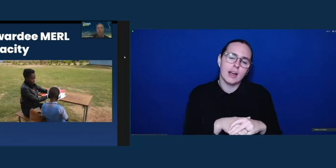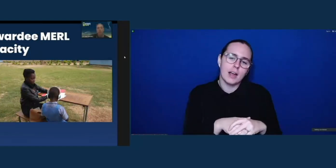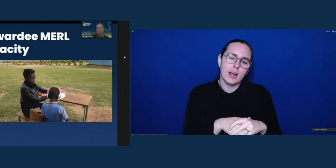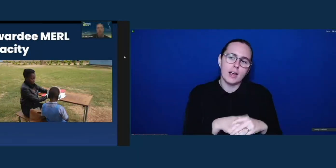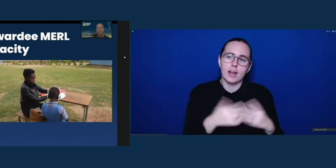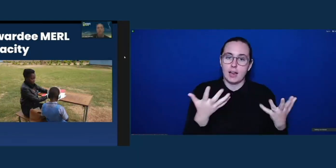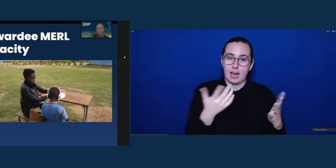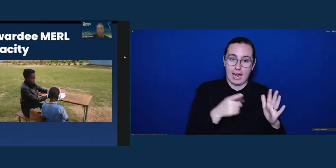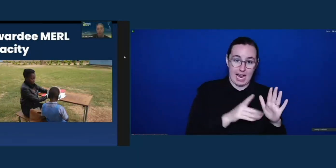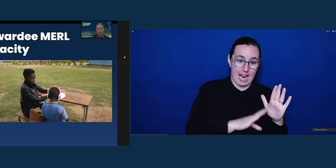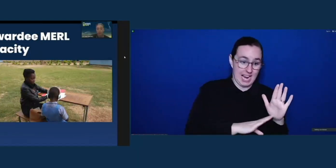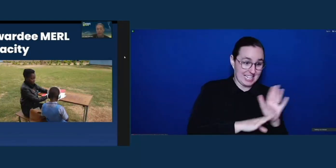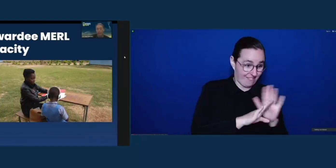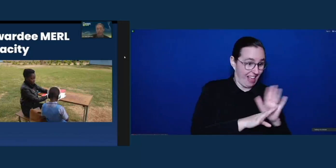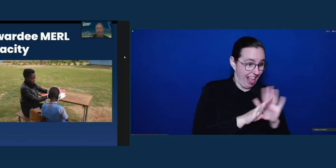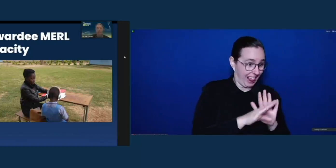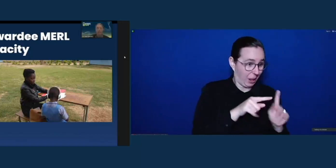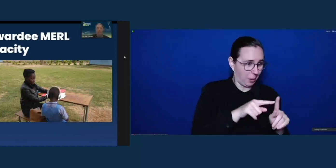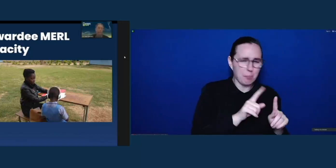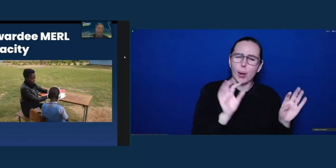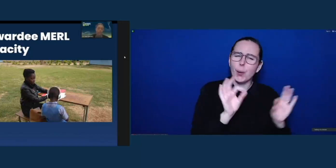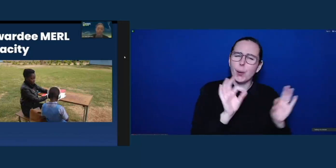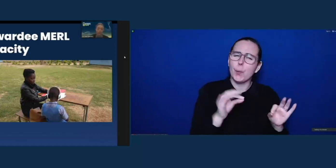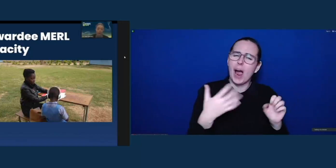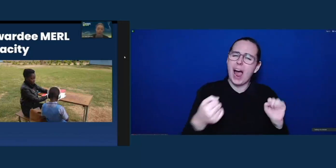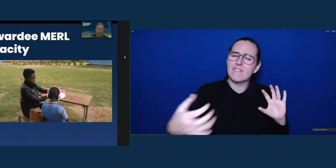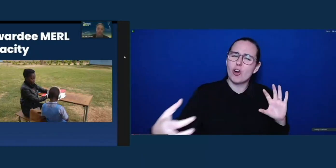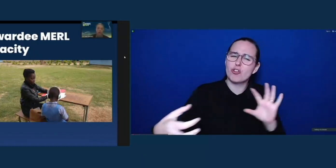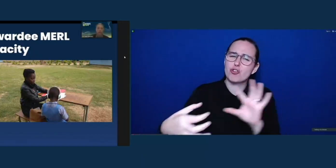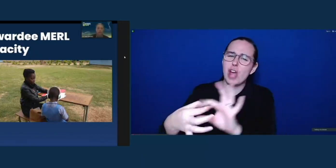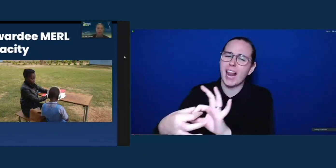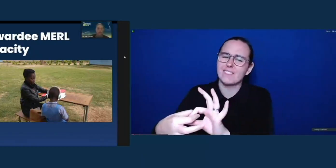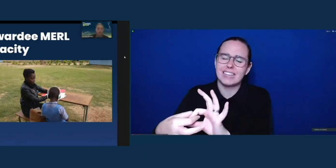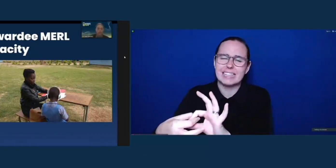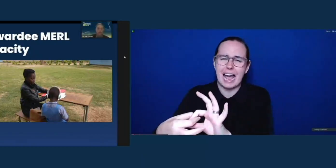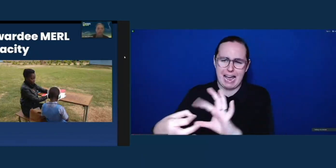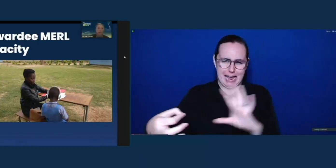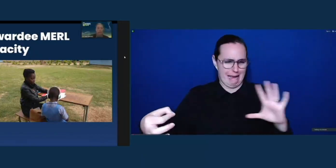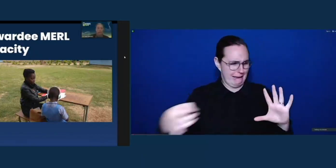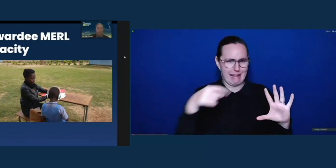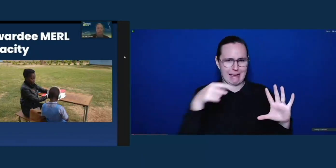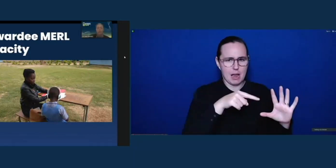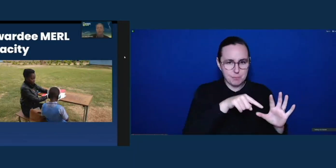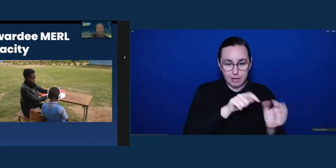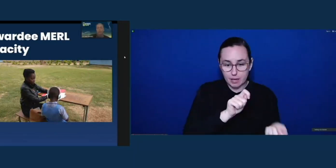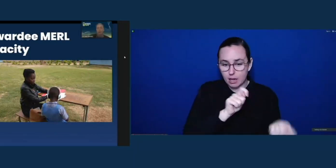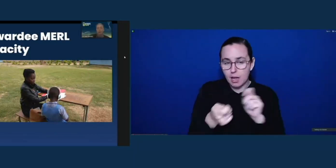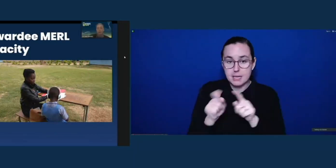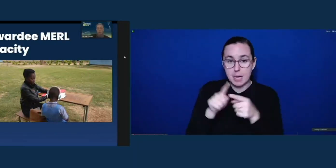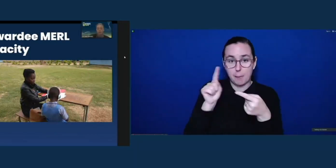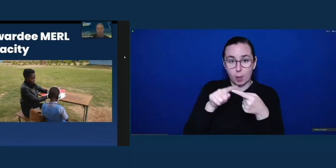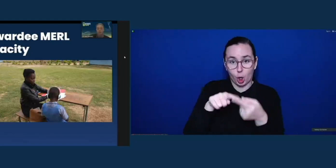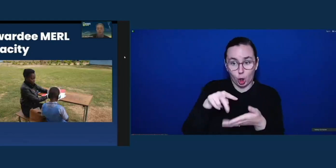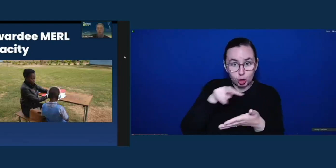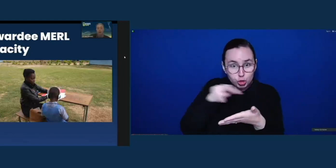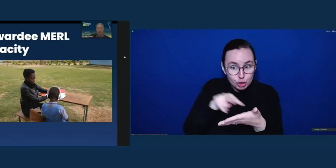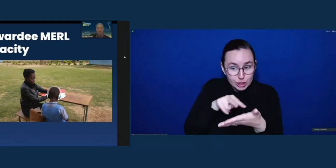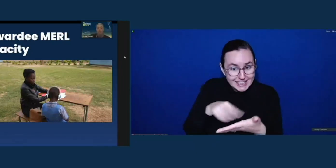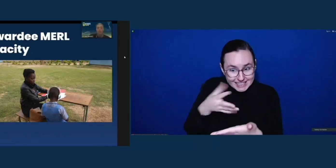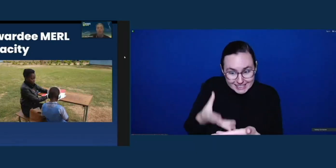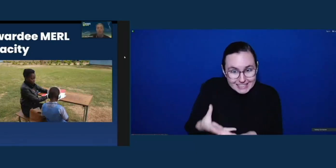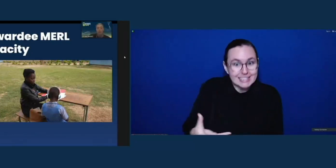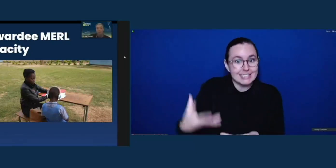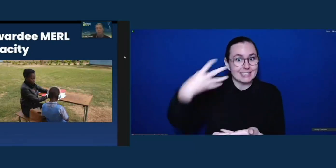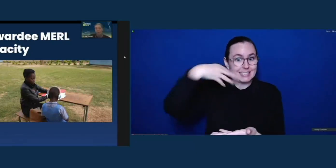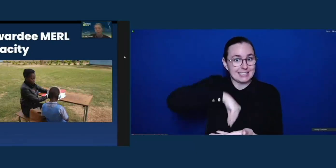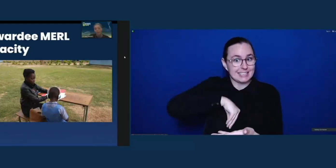things that should be prioritized obviously are reading gains if you have a stable project, but also around dosage. And